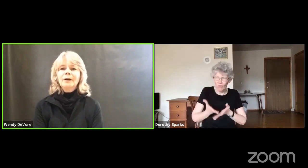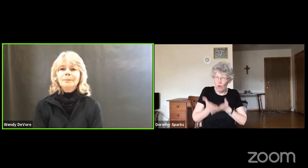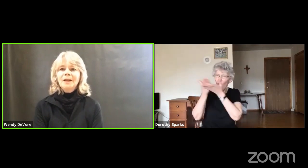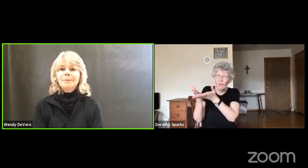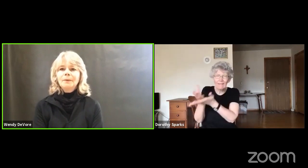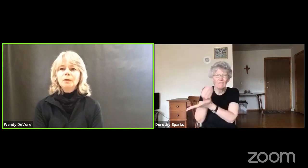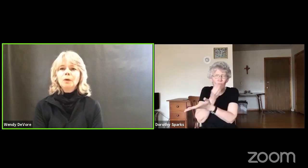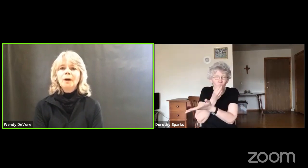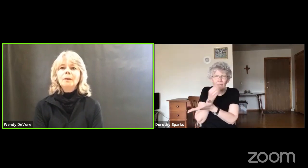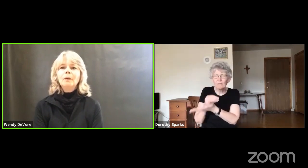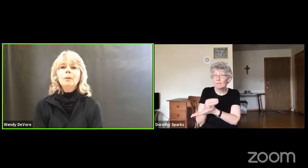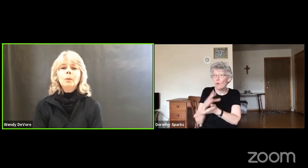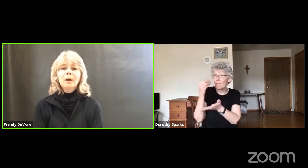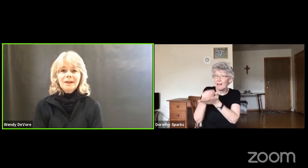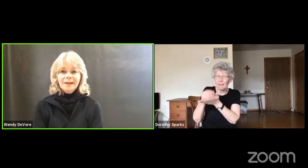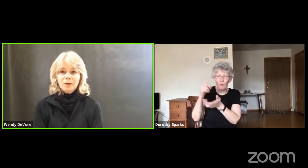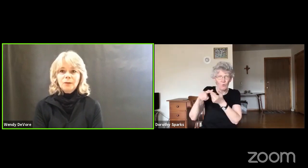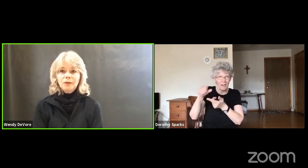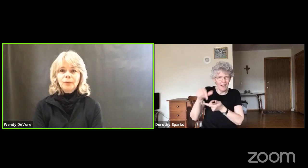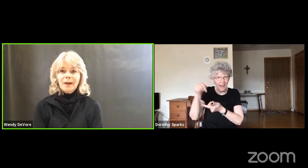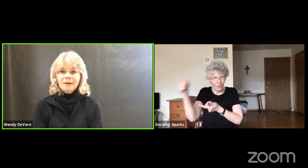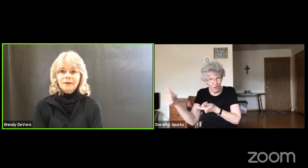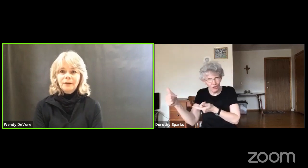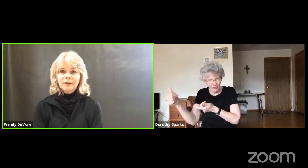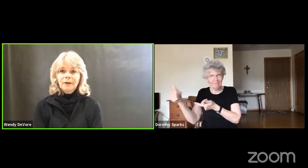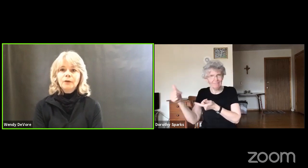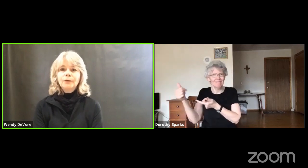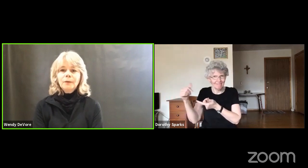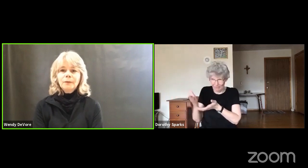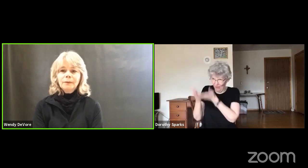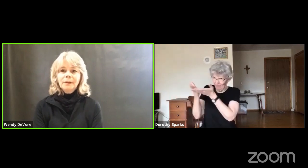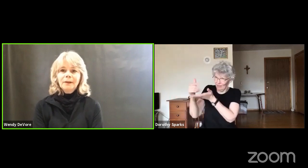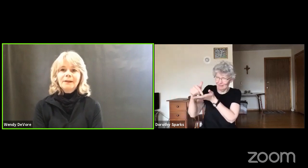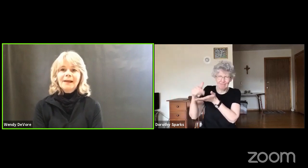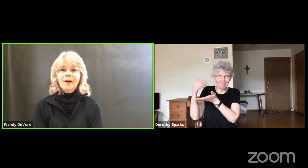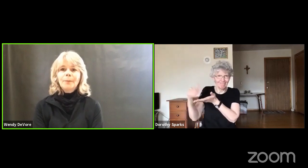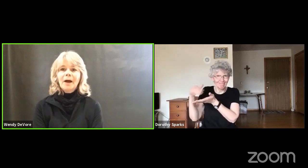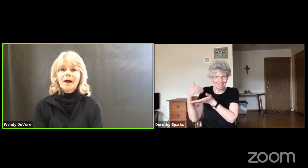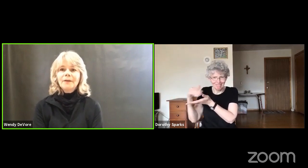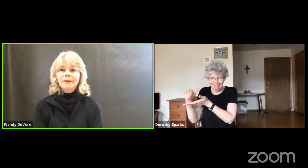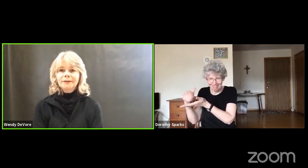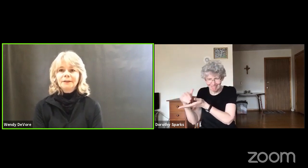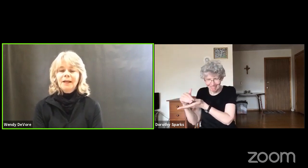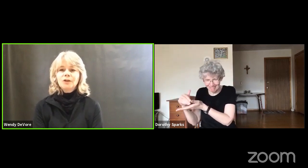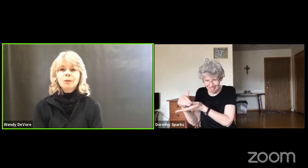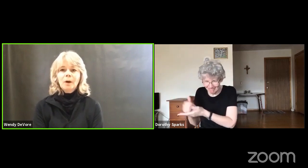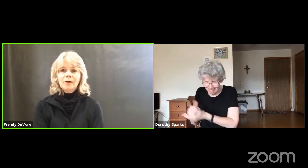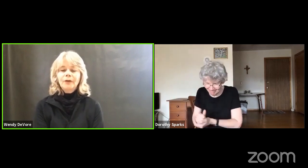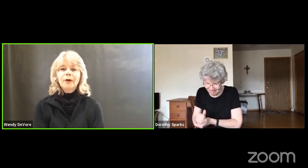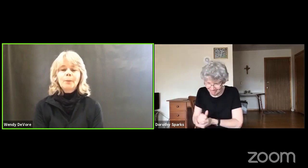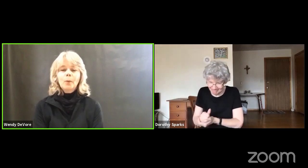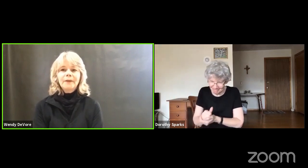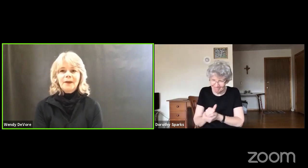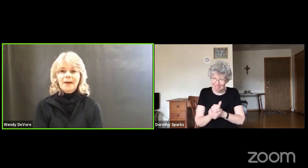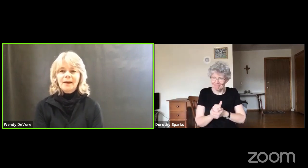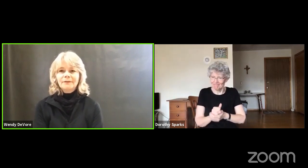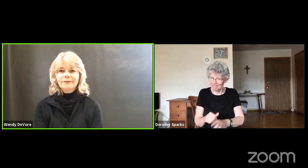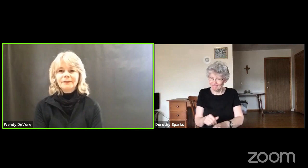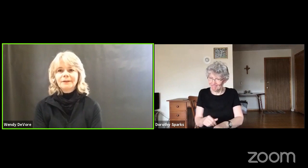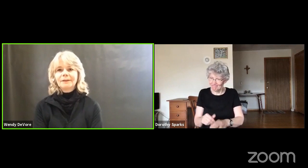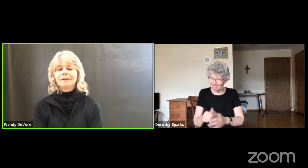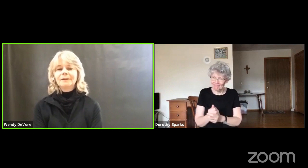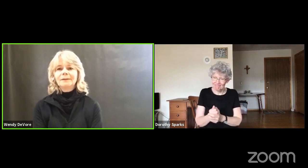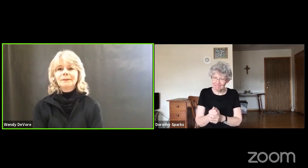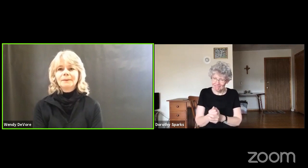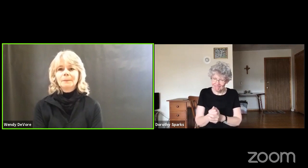there are people who are willing to surrender food to help others and to offer up what they have.